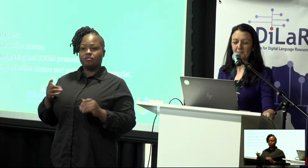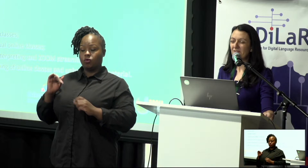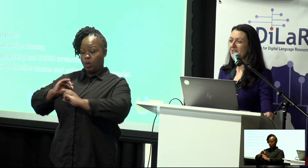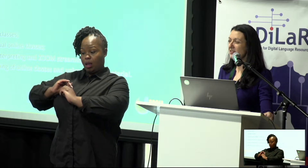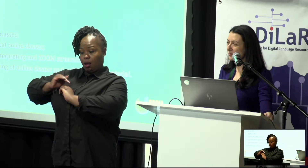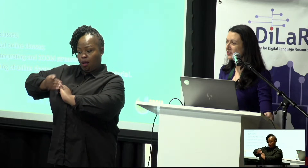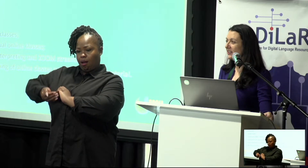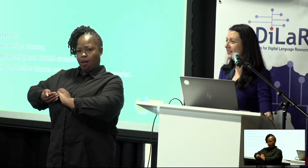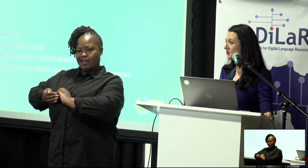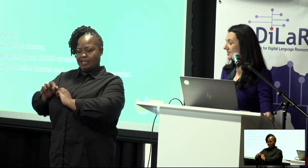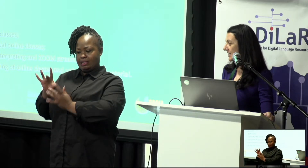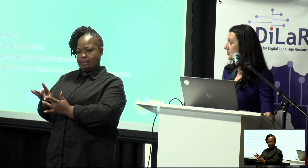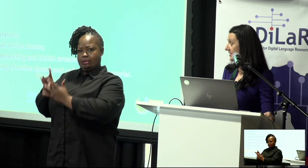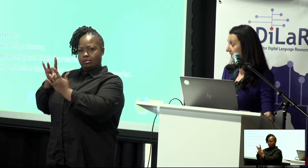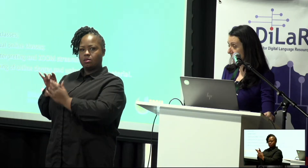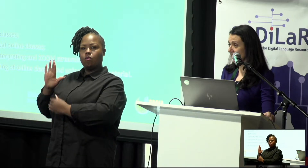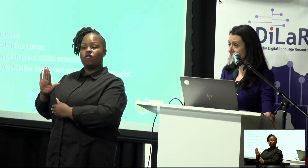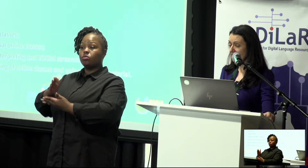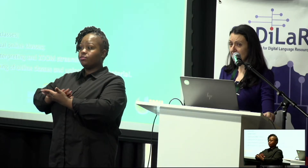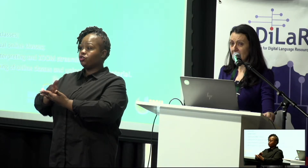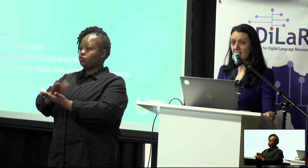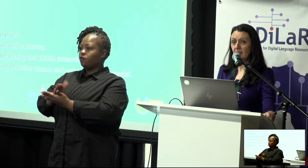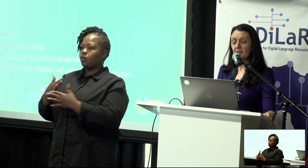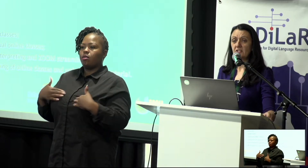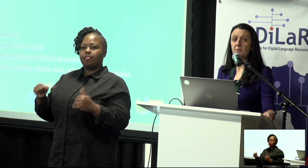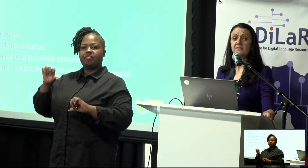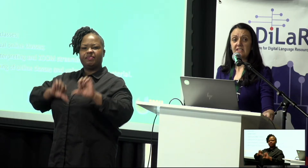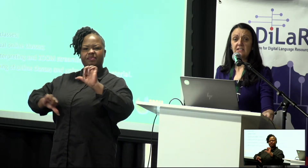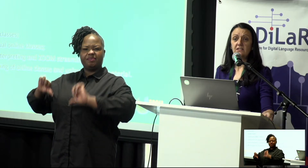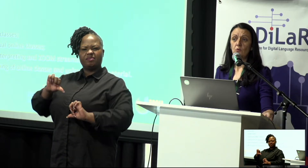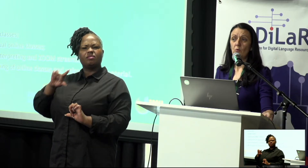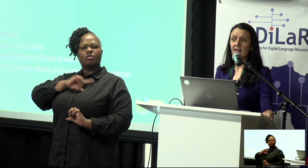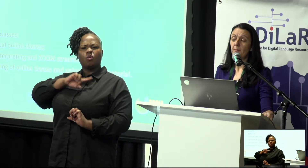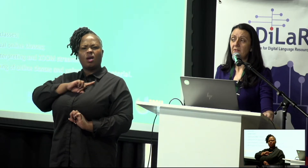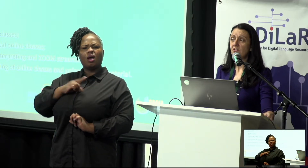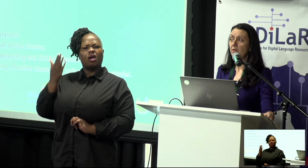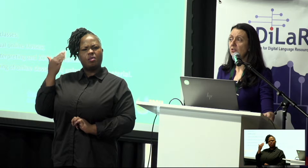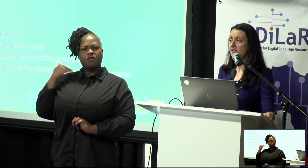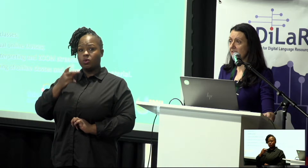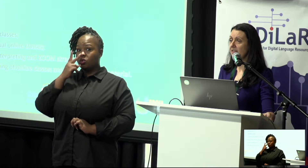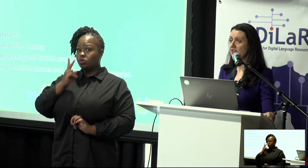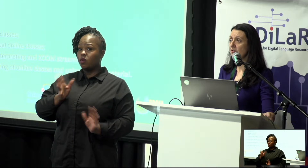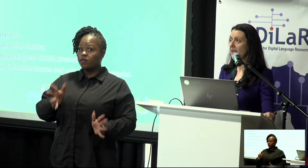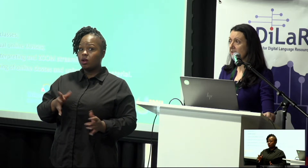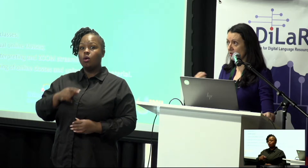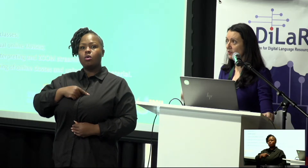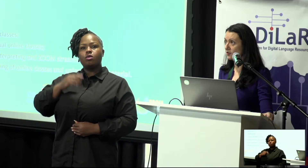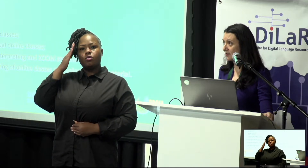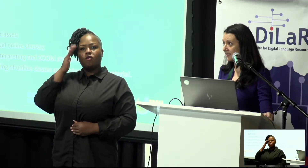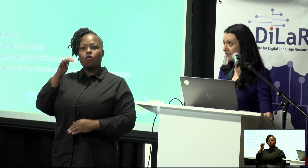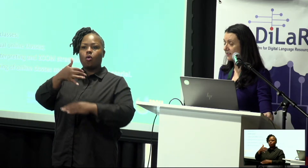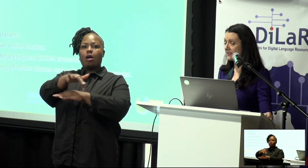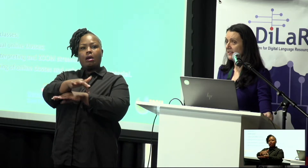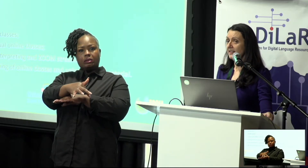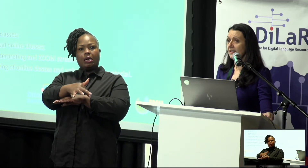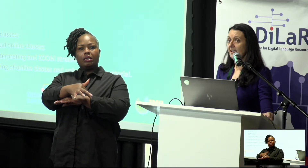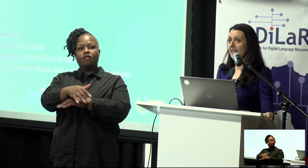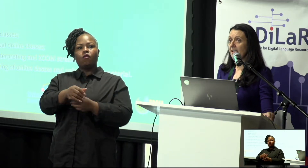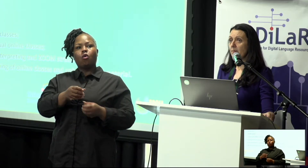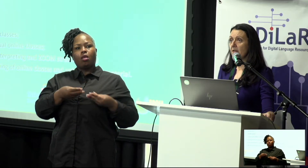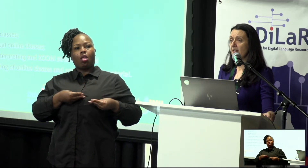protective when it comes to especially the translations in health sciences, because we've seen what happens when you send it to external